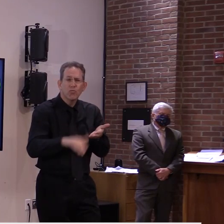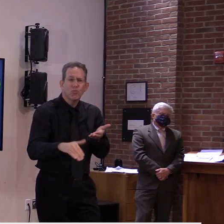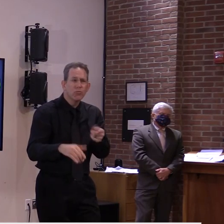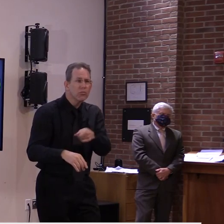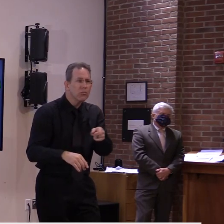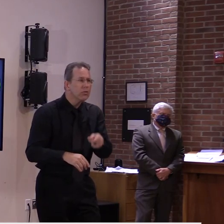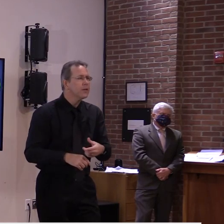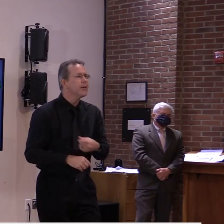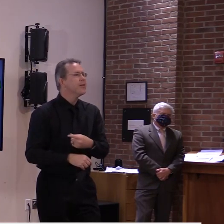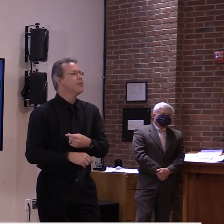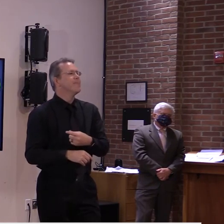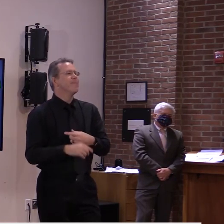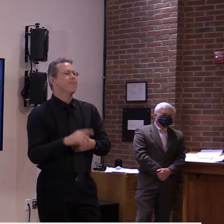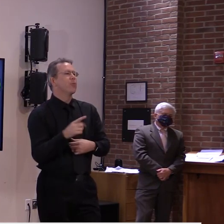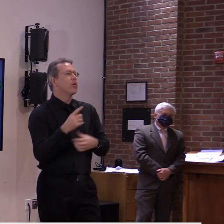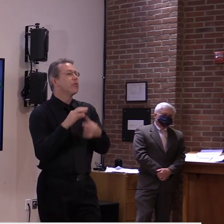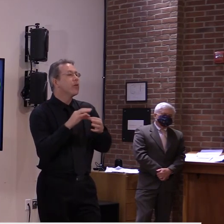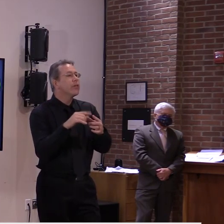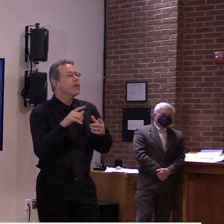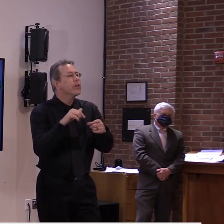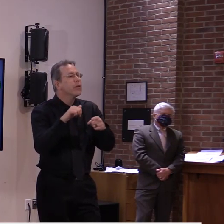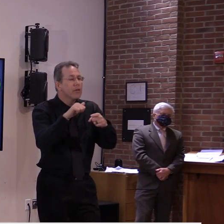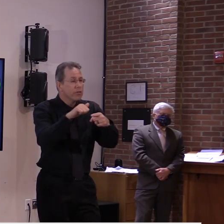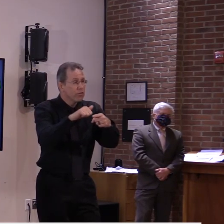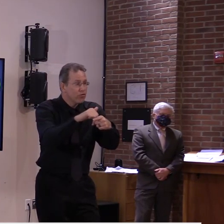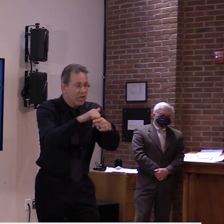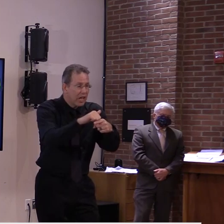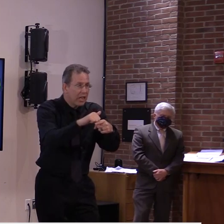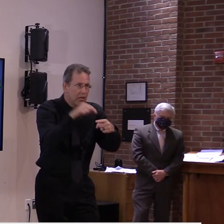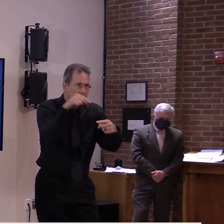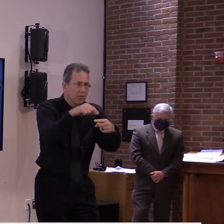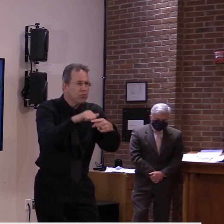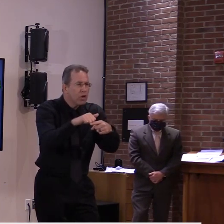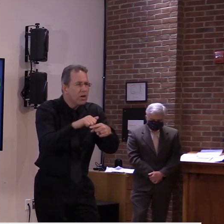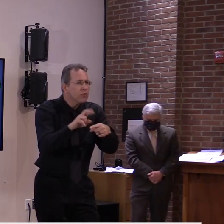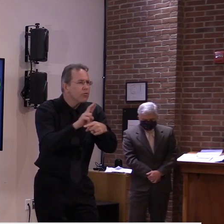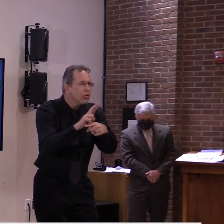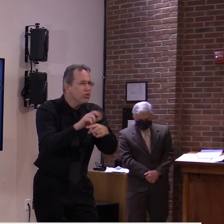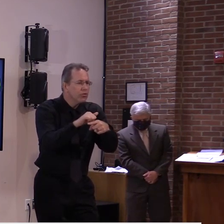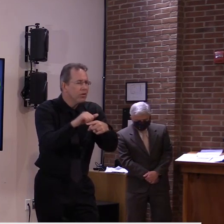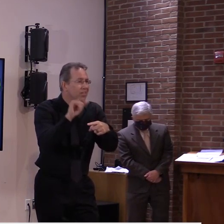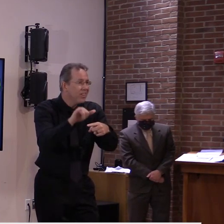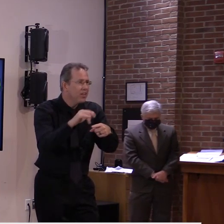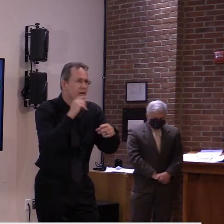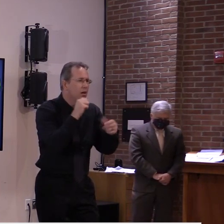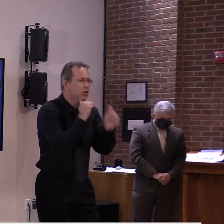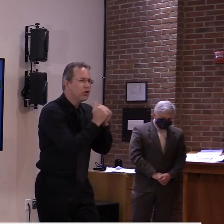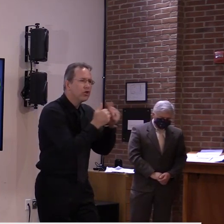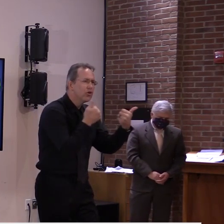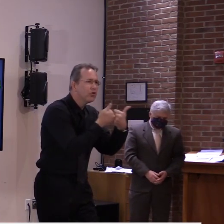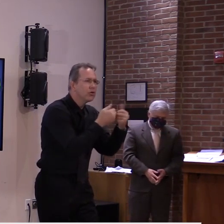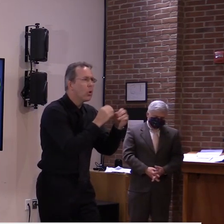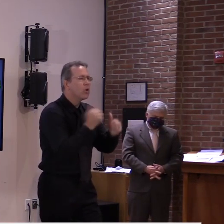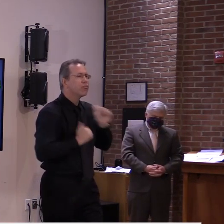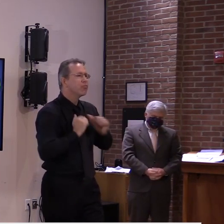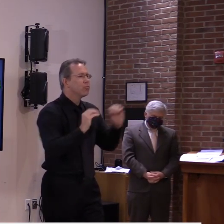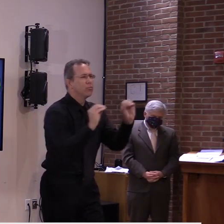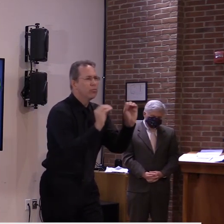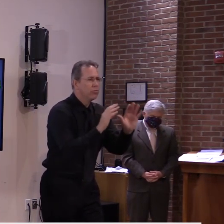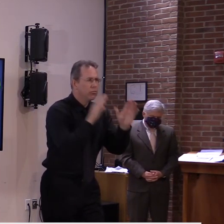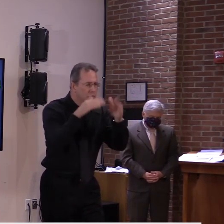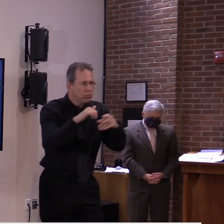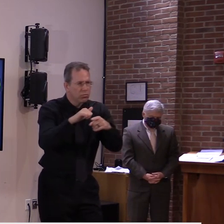programs? It does not. So this is specific to training, not competition. So